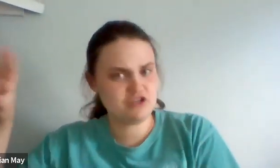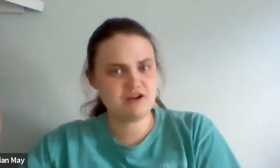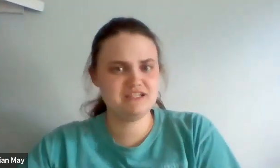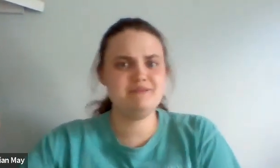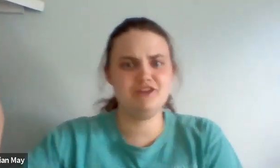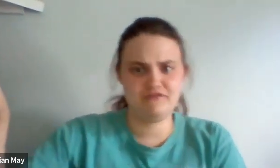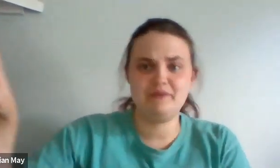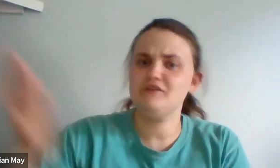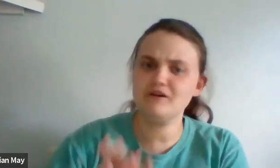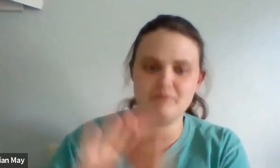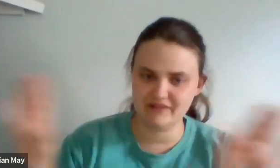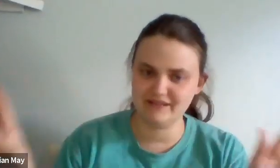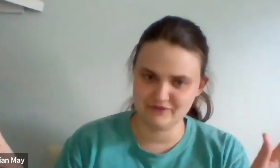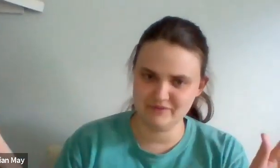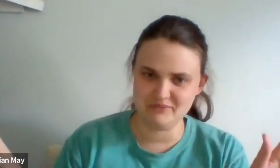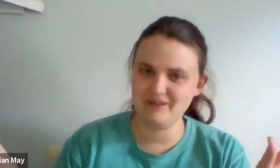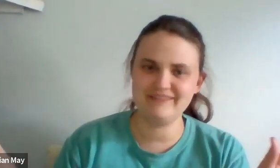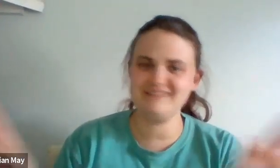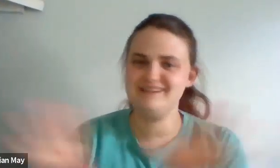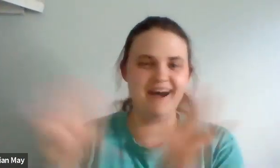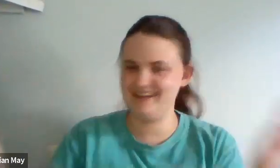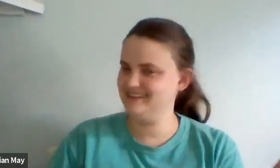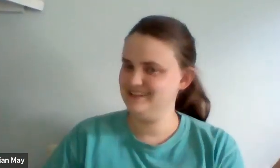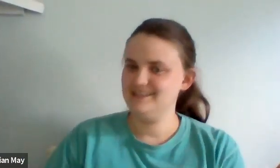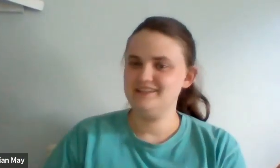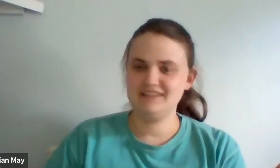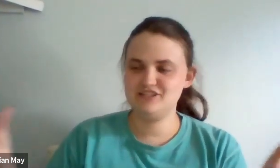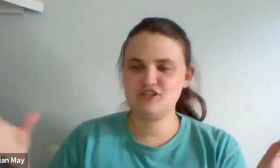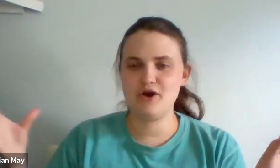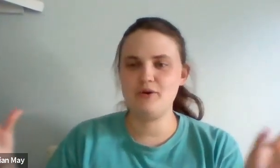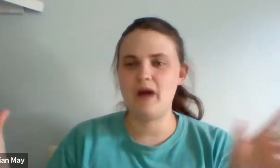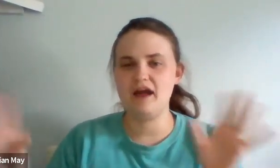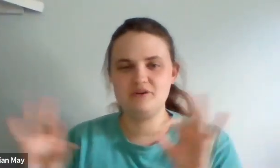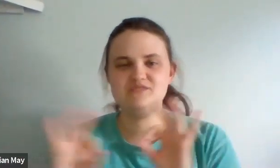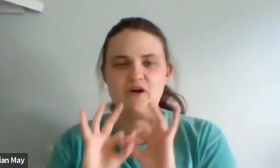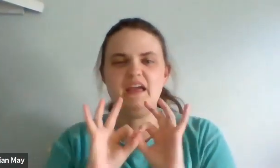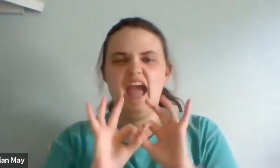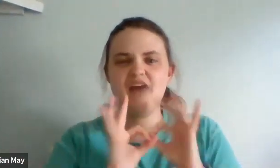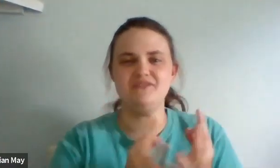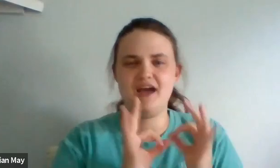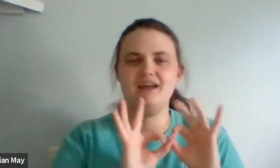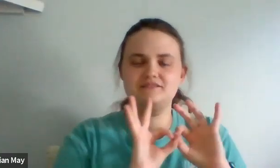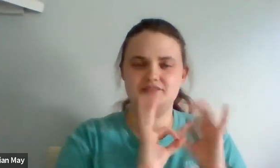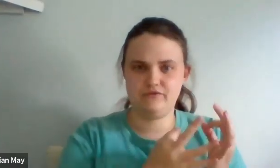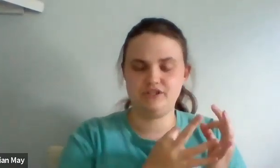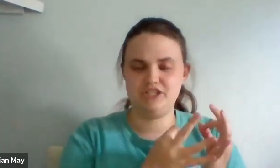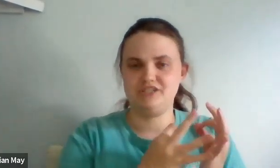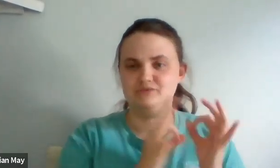soccer team and your family, they're completely different people. Like that's not. And so I always felt like having that differentiation was